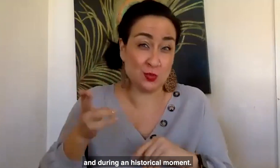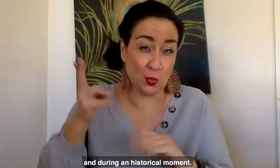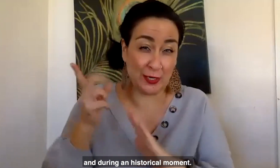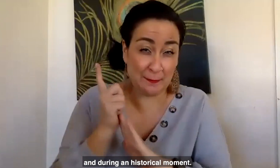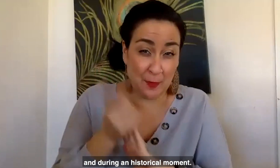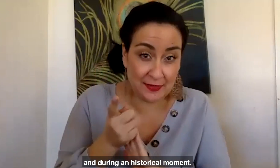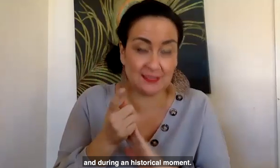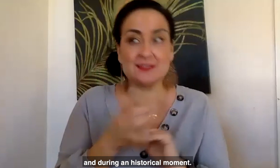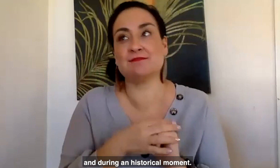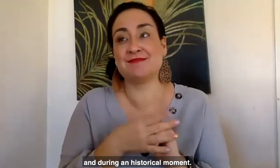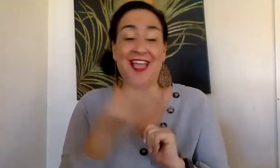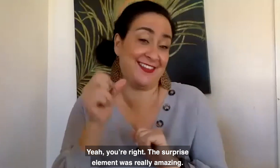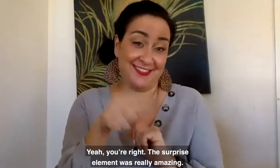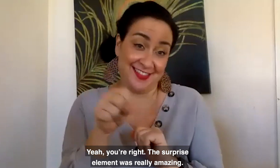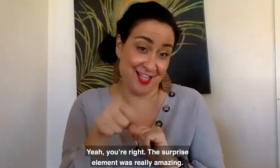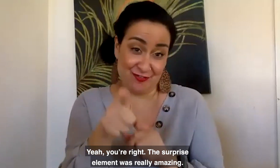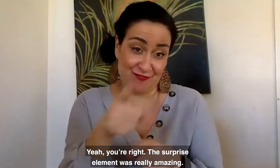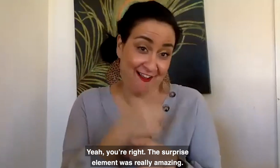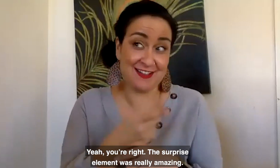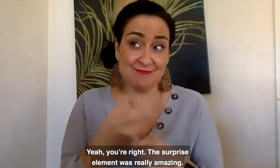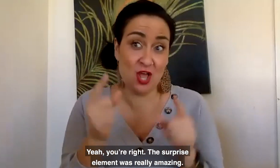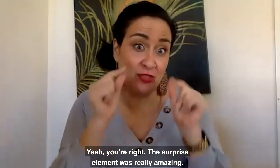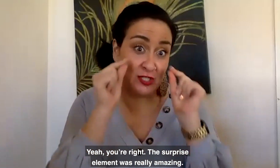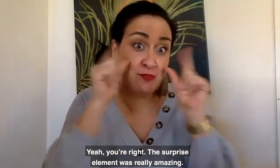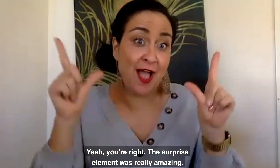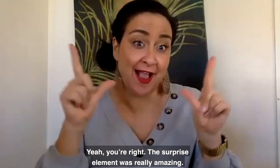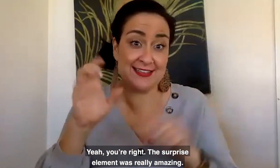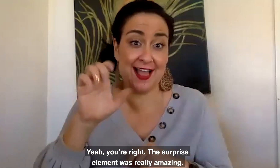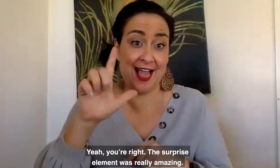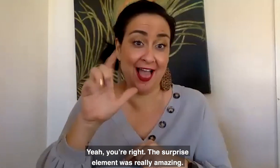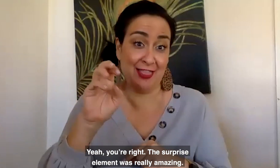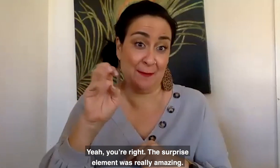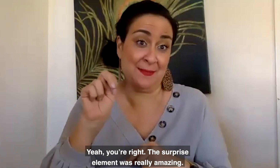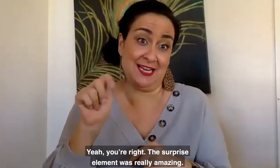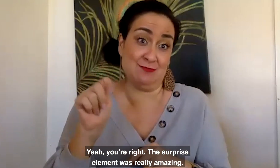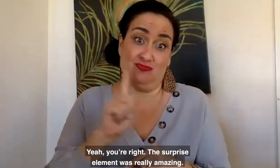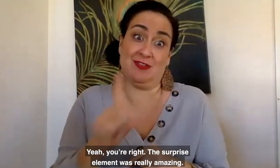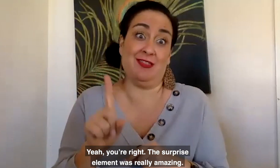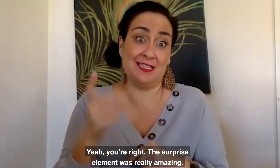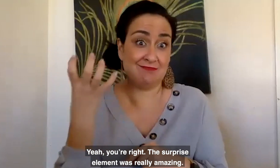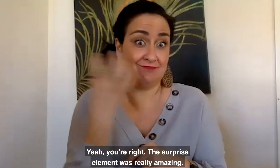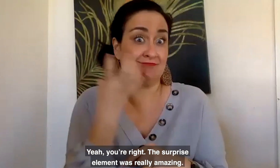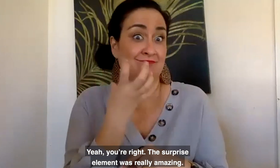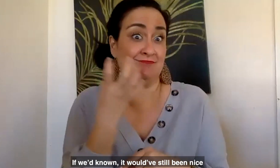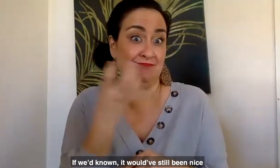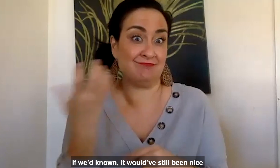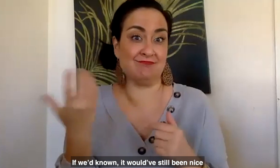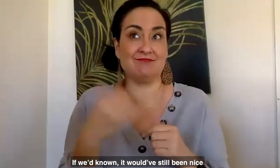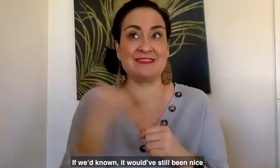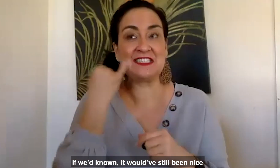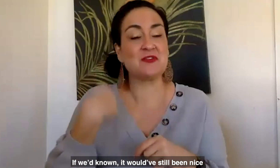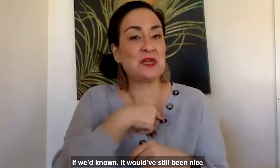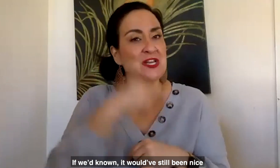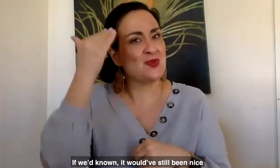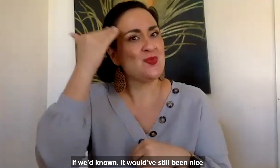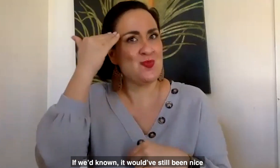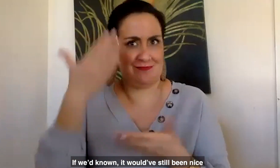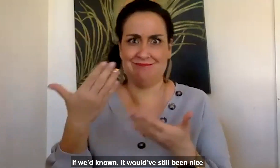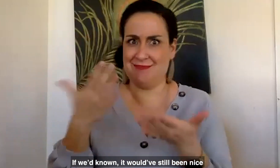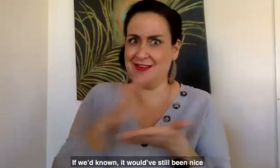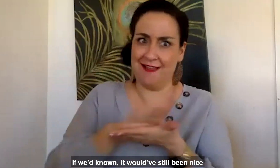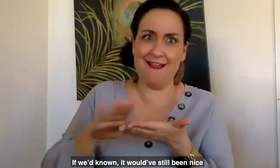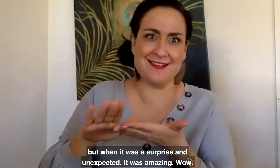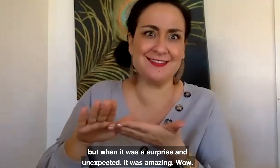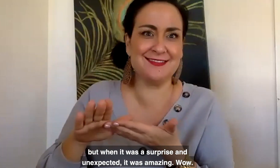national platform during a very historical moment. And yes, you're right, it was surprise. The surprise element was just